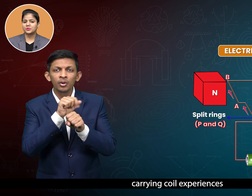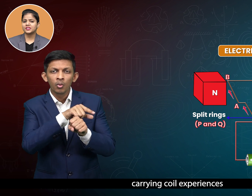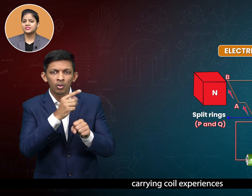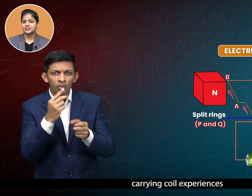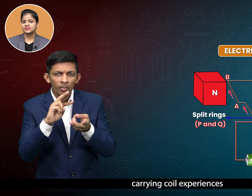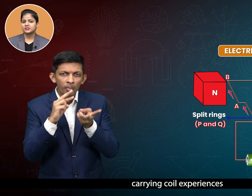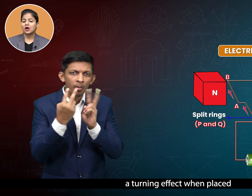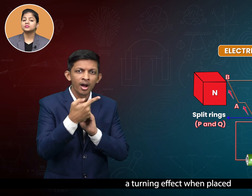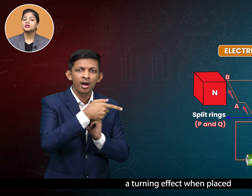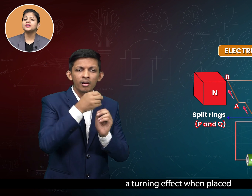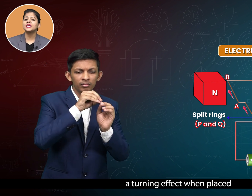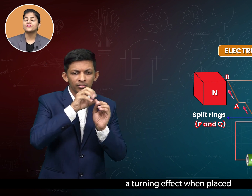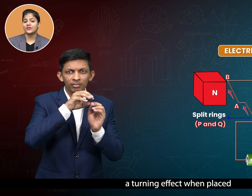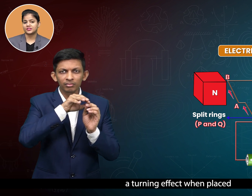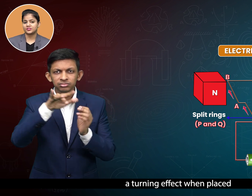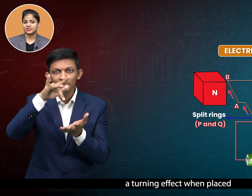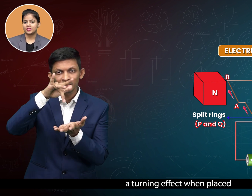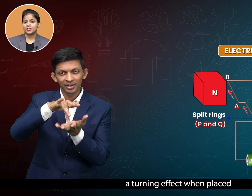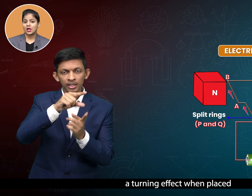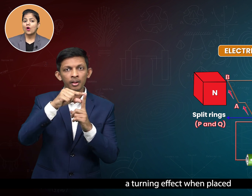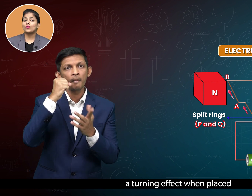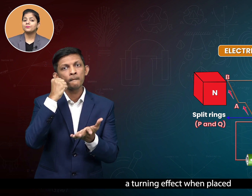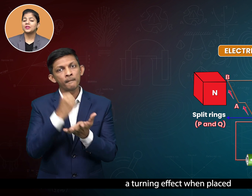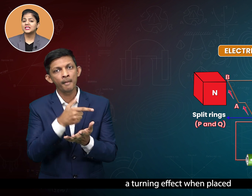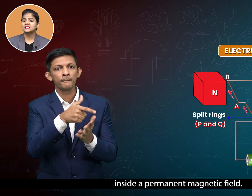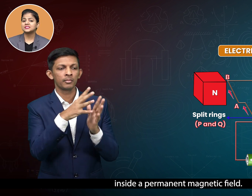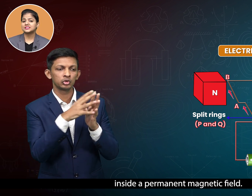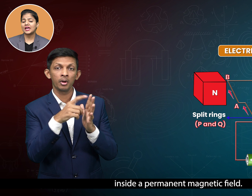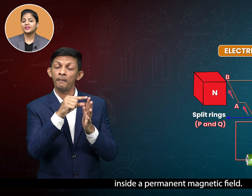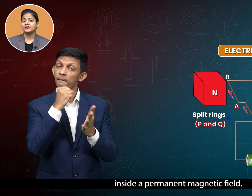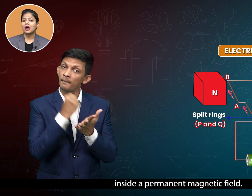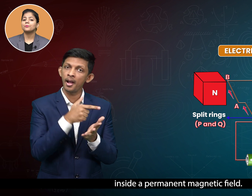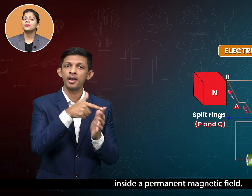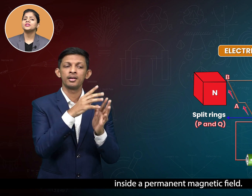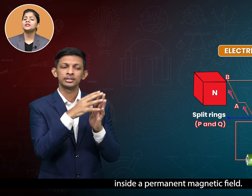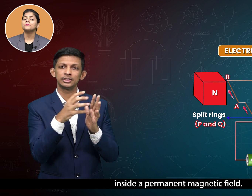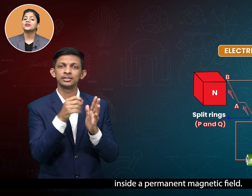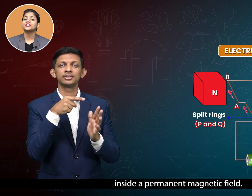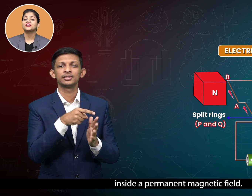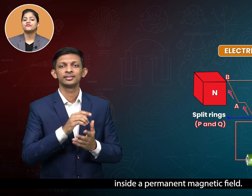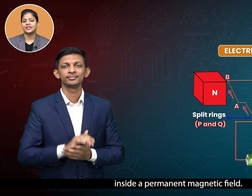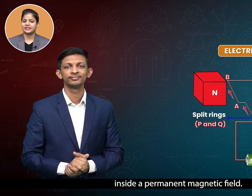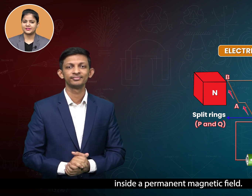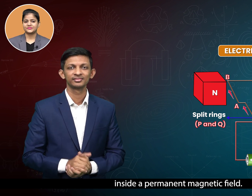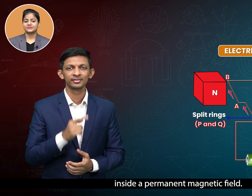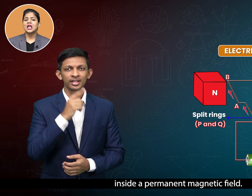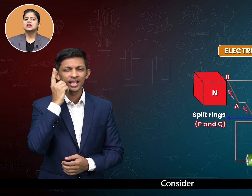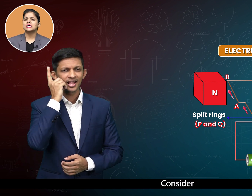coil experiences a turning effect when placed inside a permanent magnetic